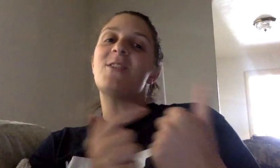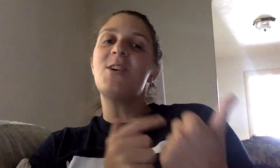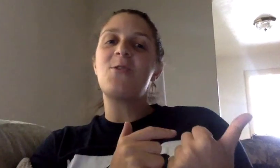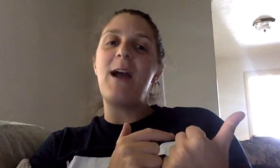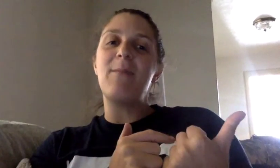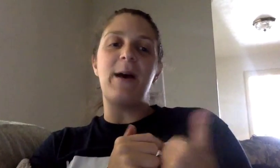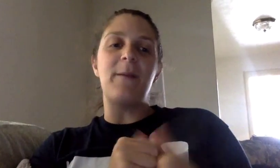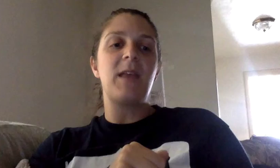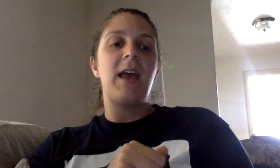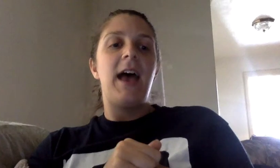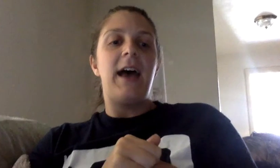go grab them.